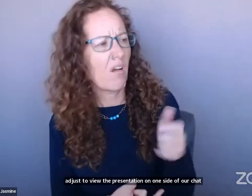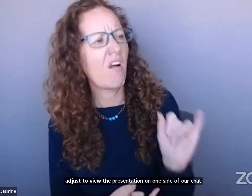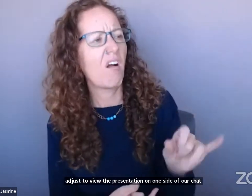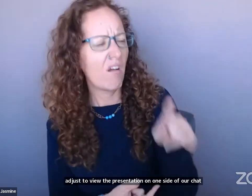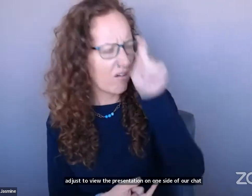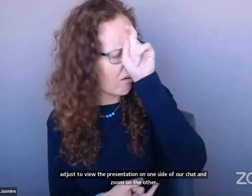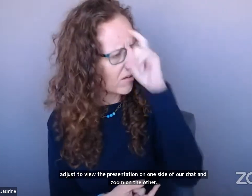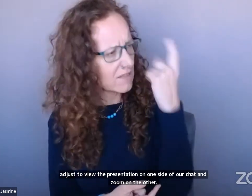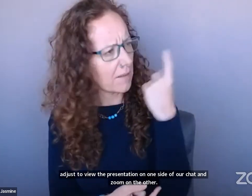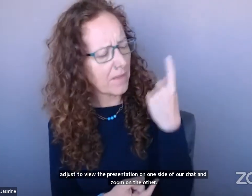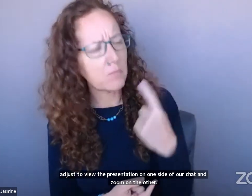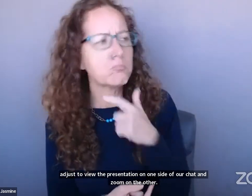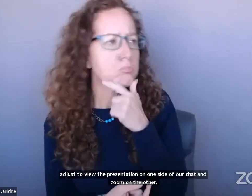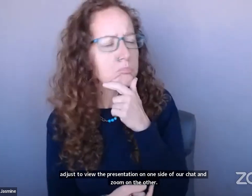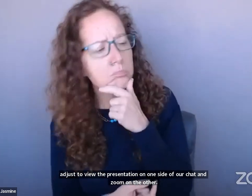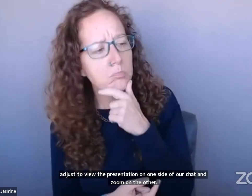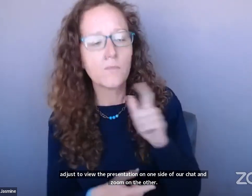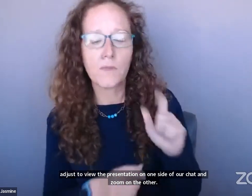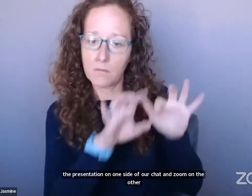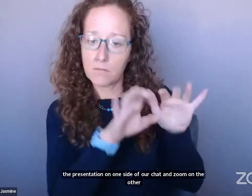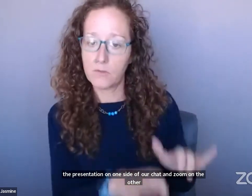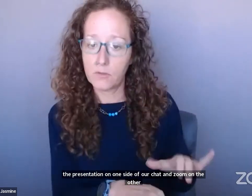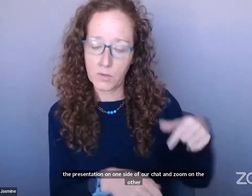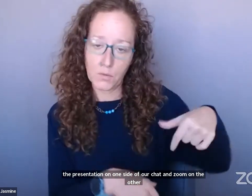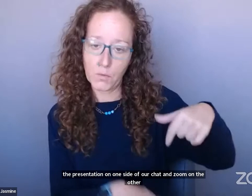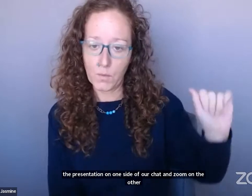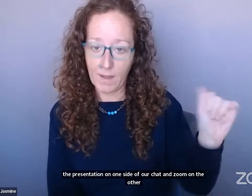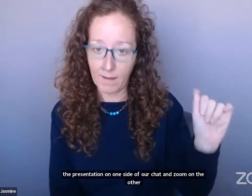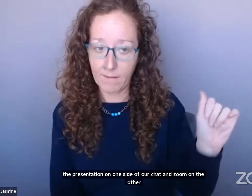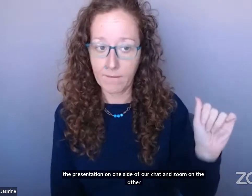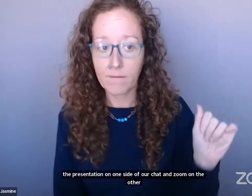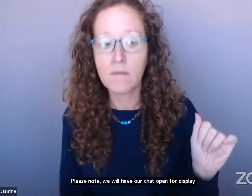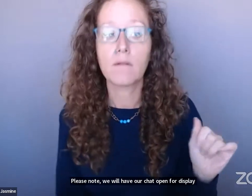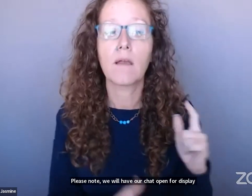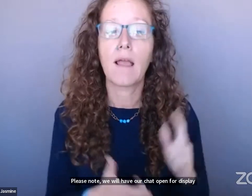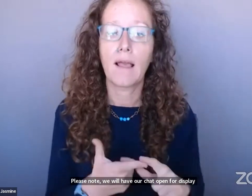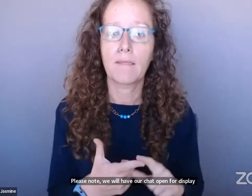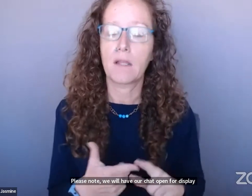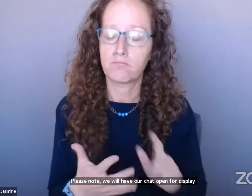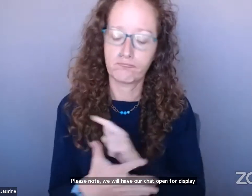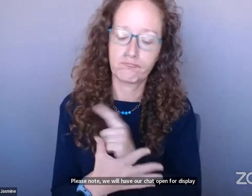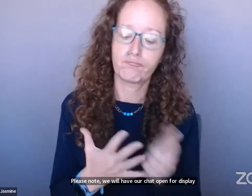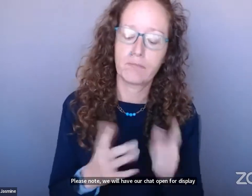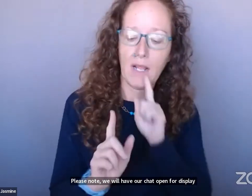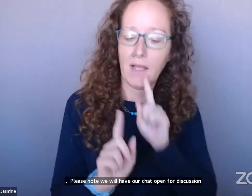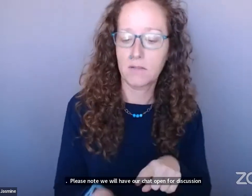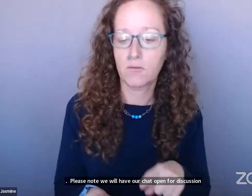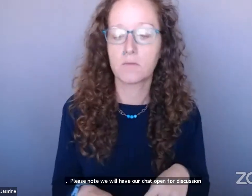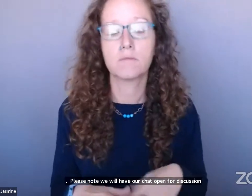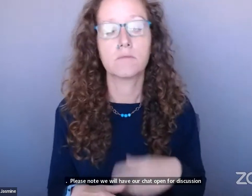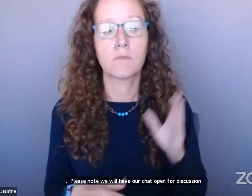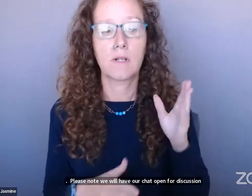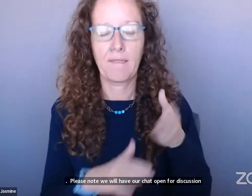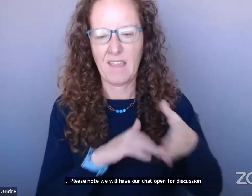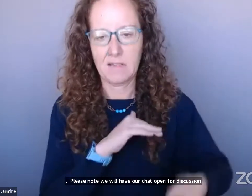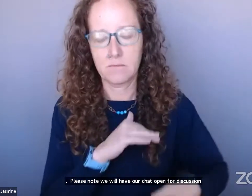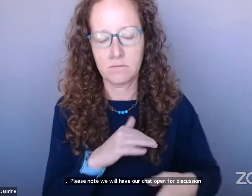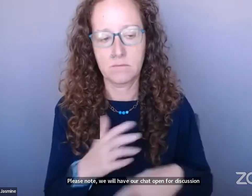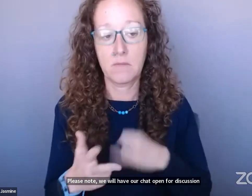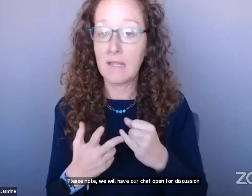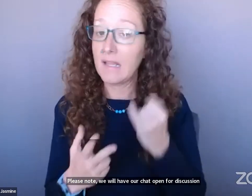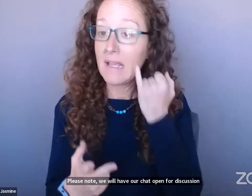If verbally stating your question is more accessible, please raise your hand and we will call on you in the Q&A